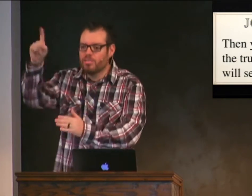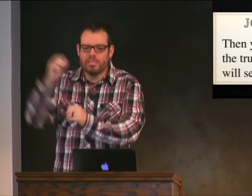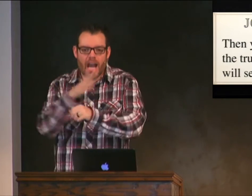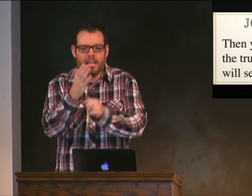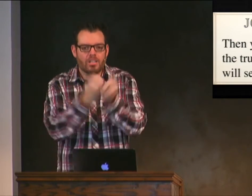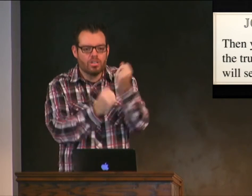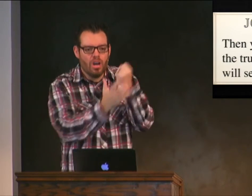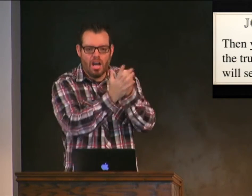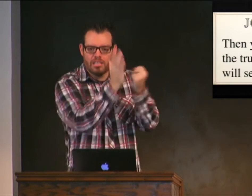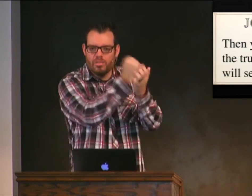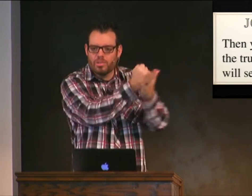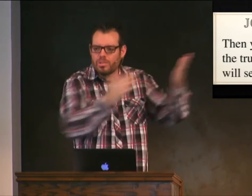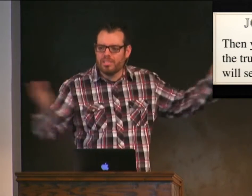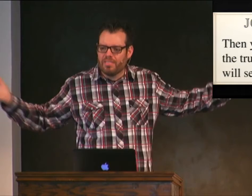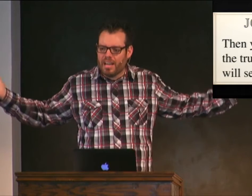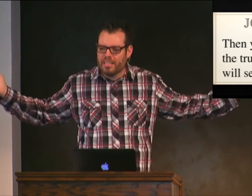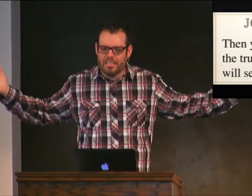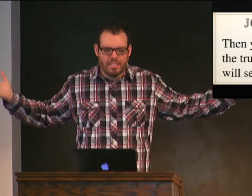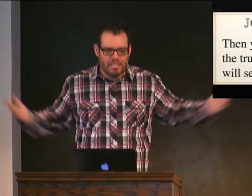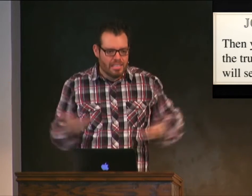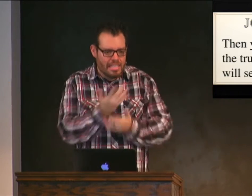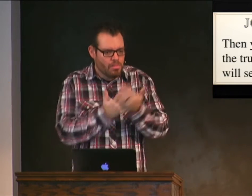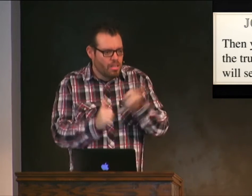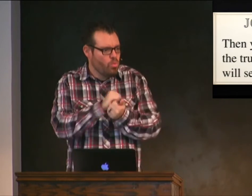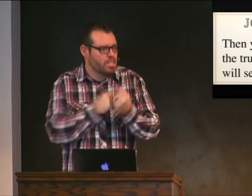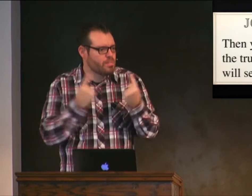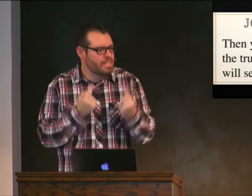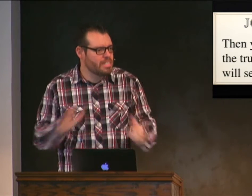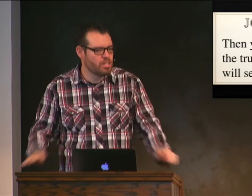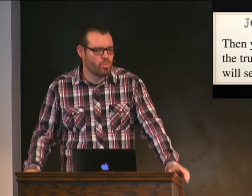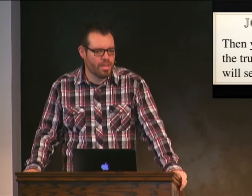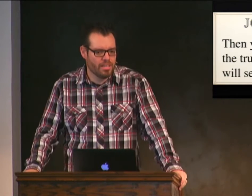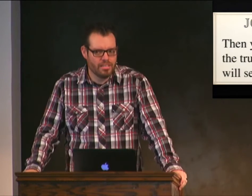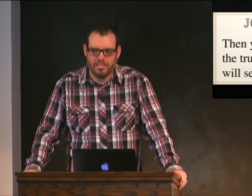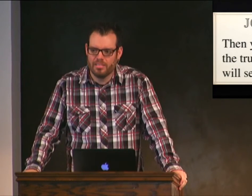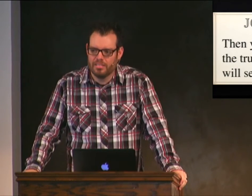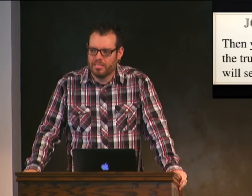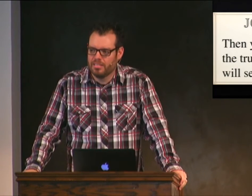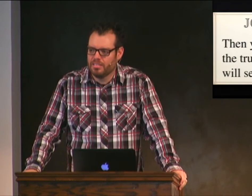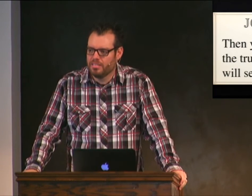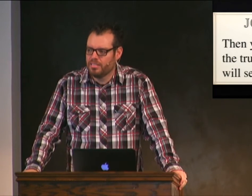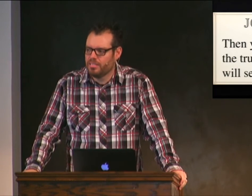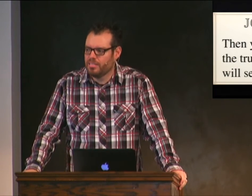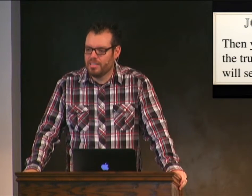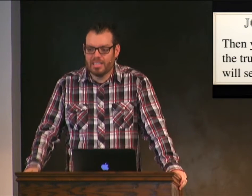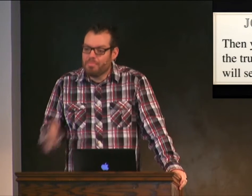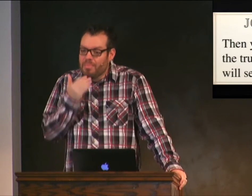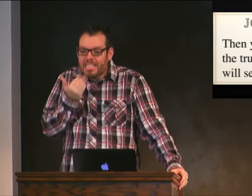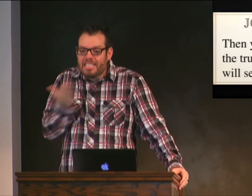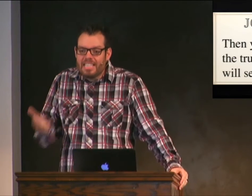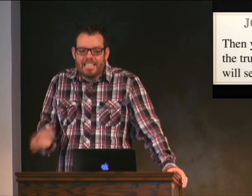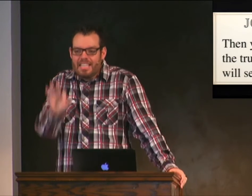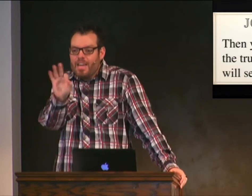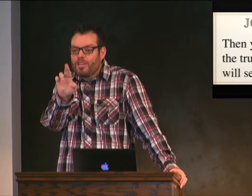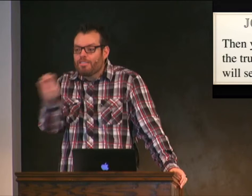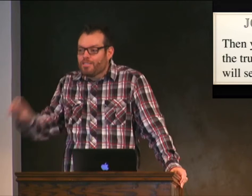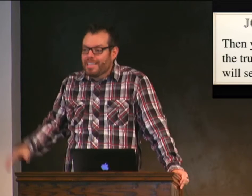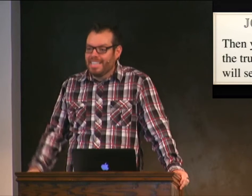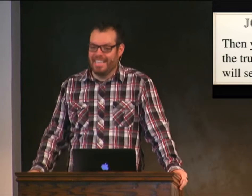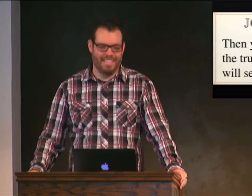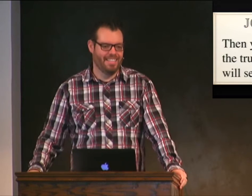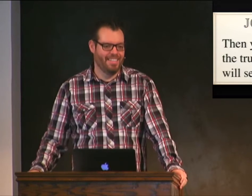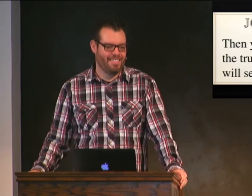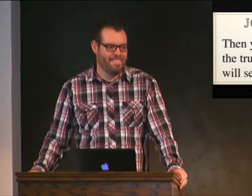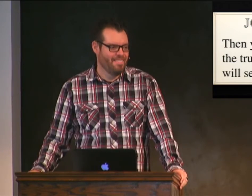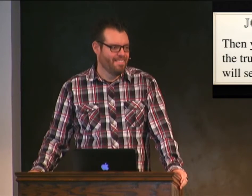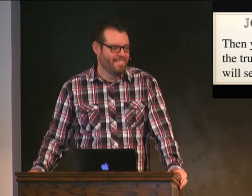I learned he died on the cross. He was crucified. His blood washed my sins away. And the best thing, he was